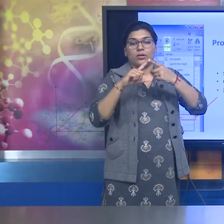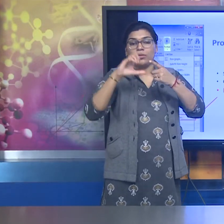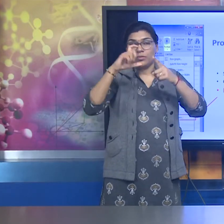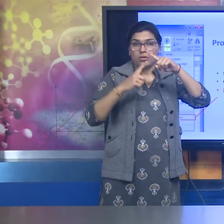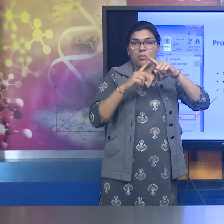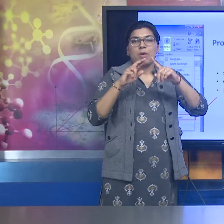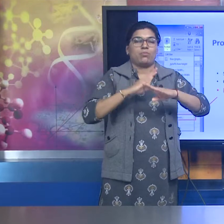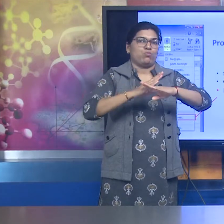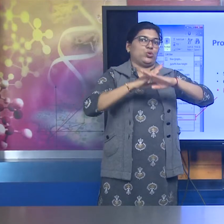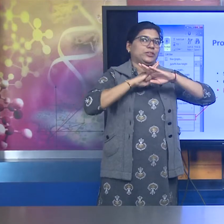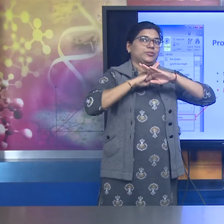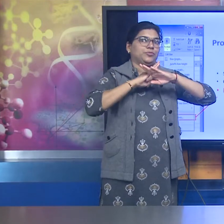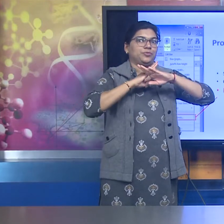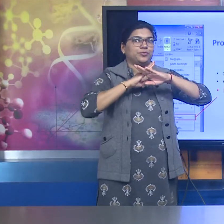Protect